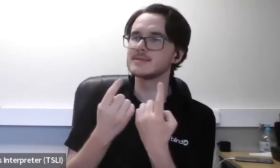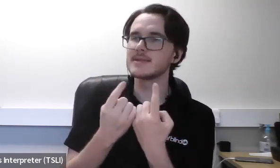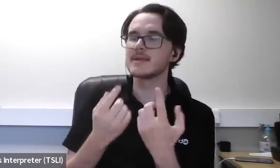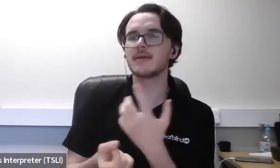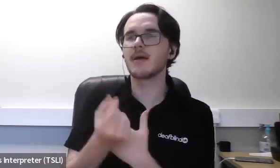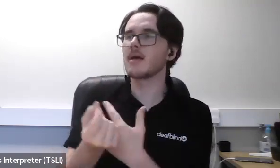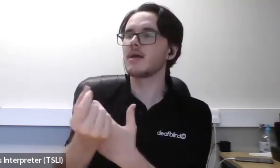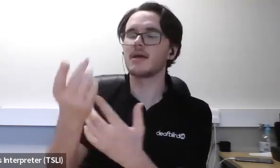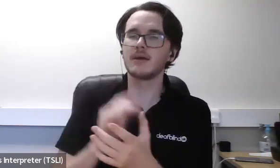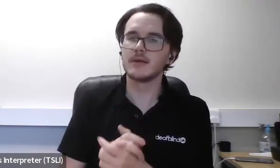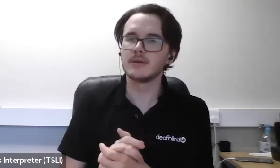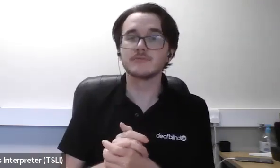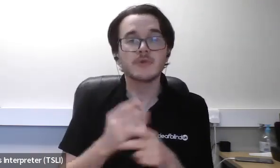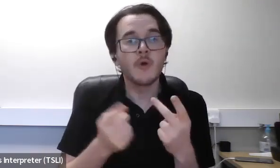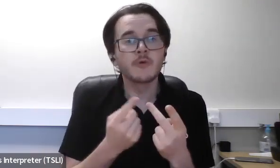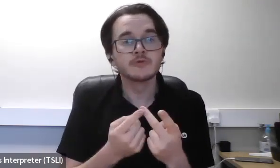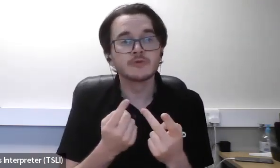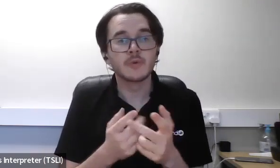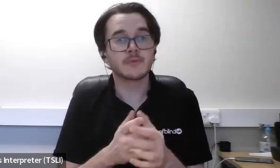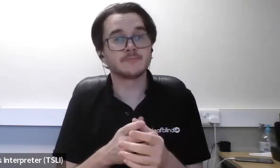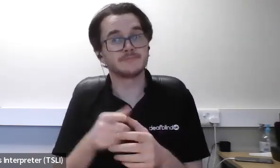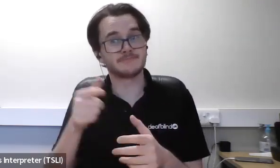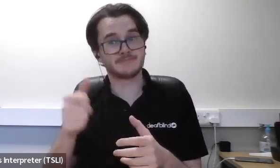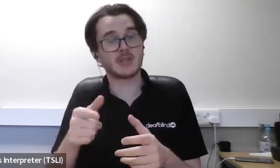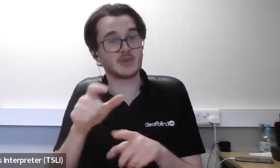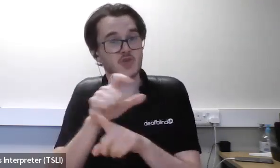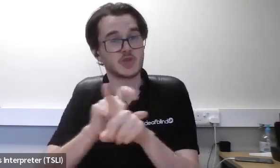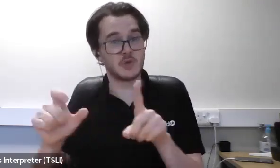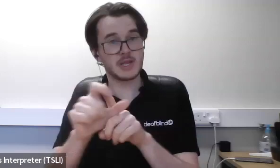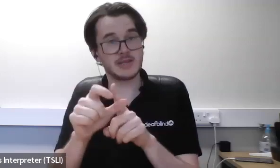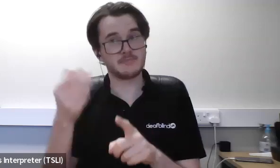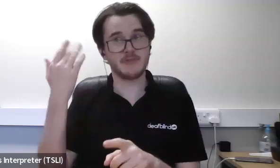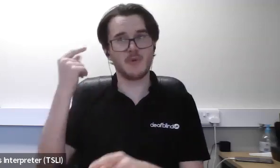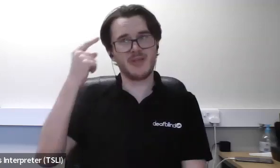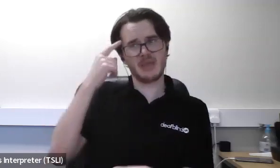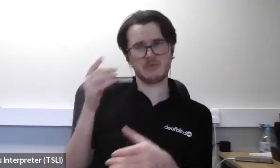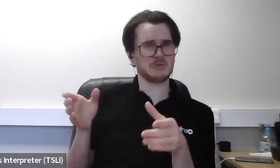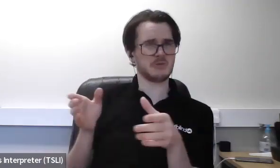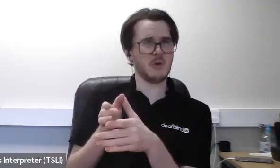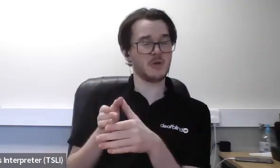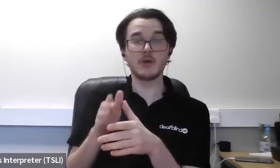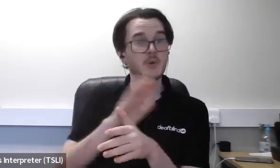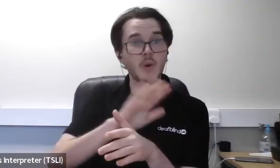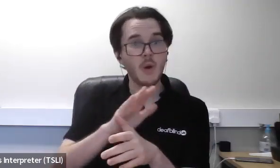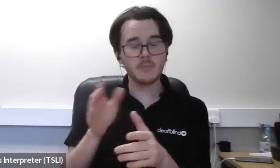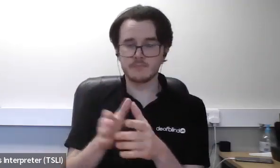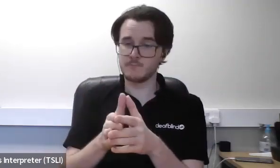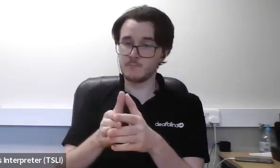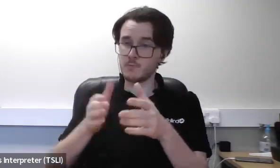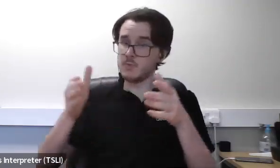It's also, it has to be said, a far larger section of our society than many of us realise.